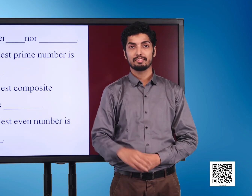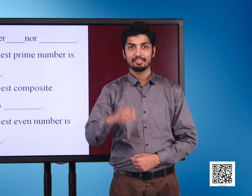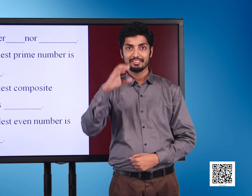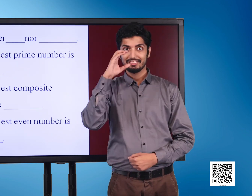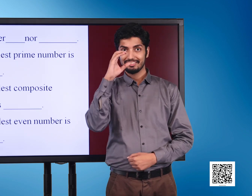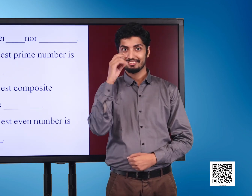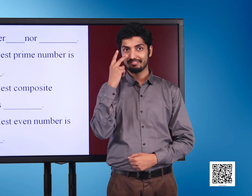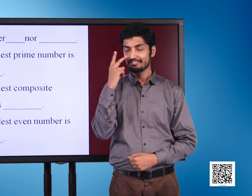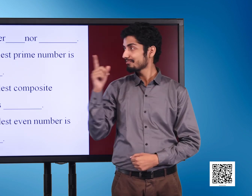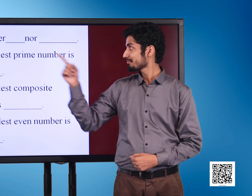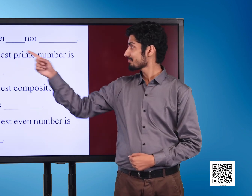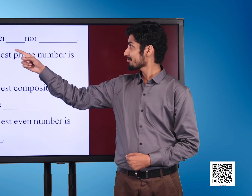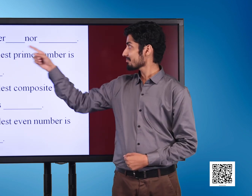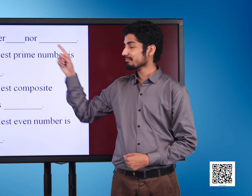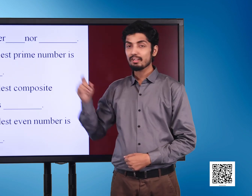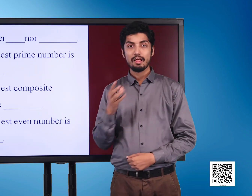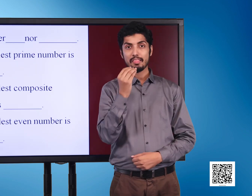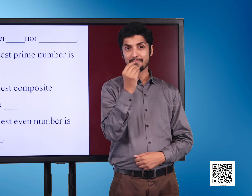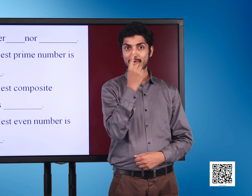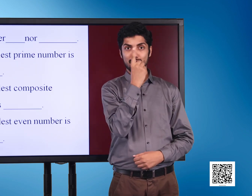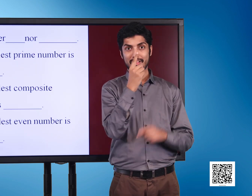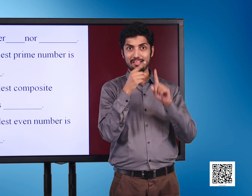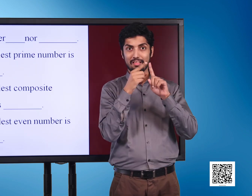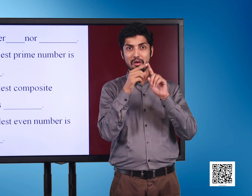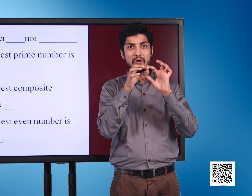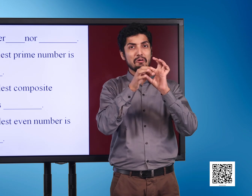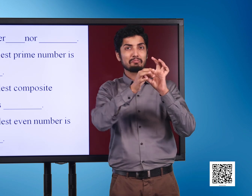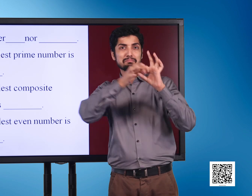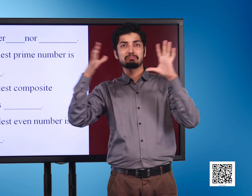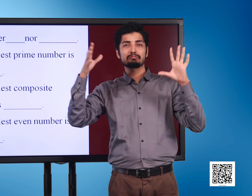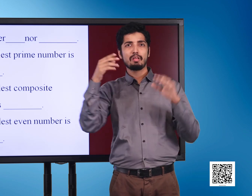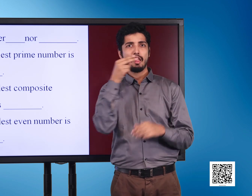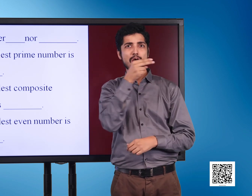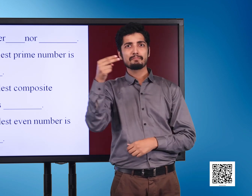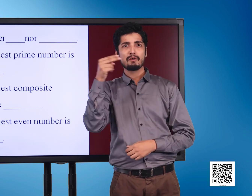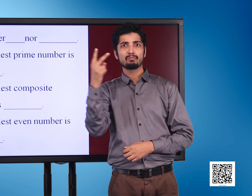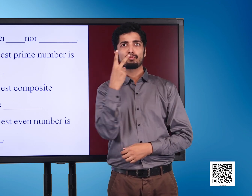C. 1 is neither dash nor dash.